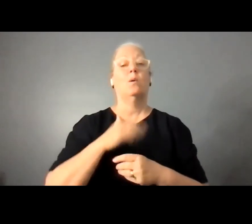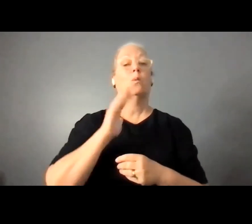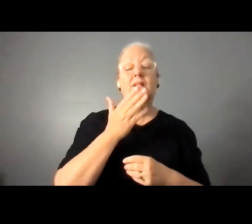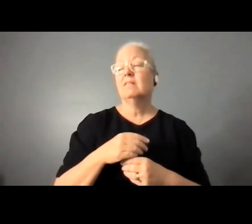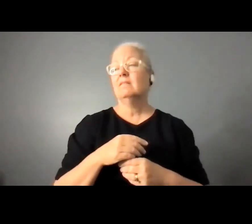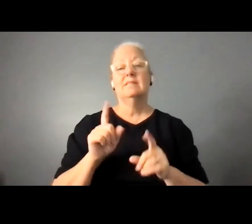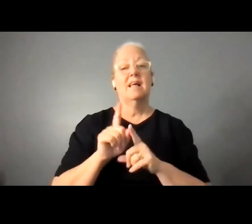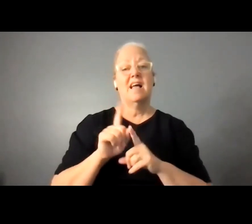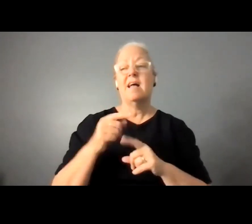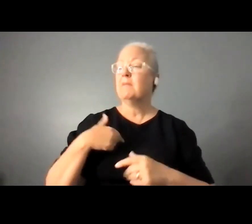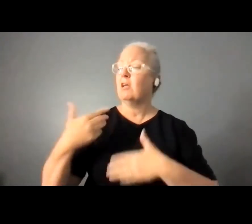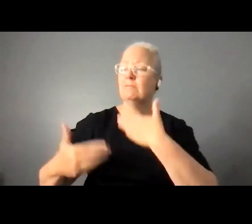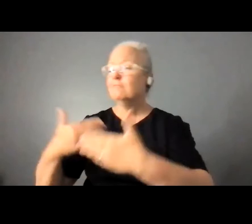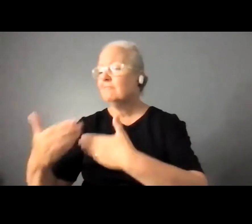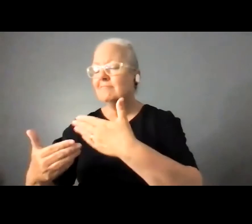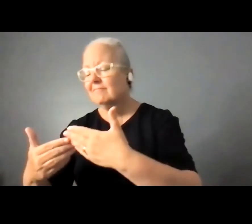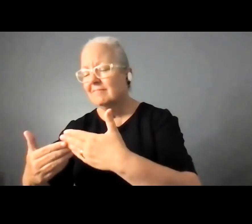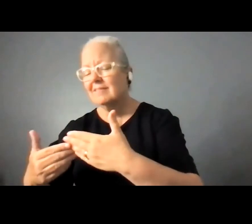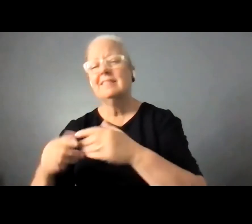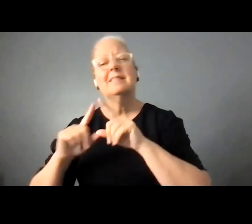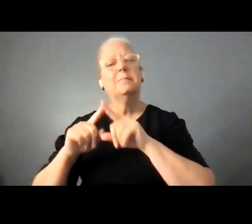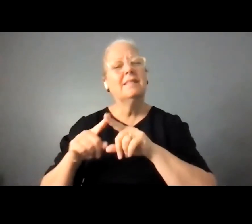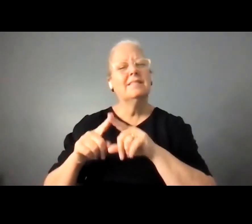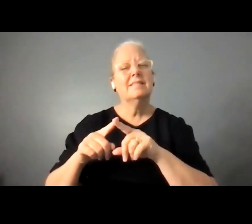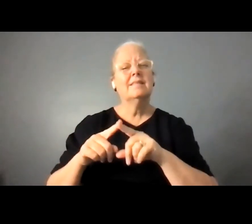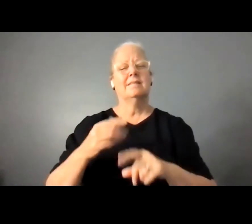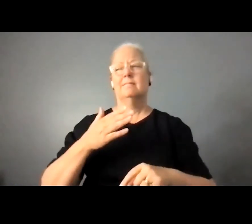and accessibility of the society where I live.